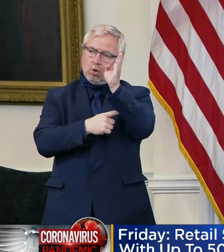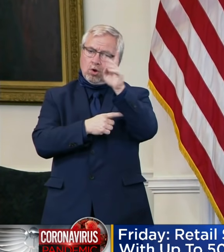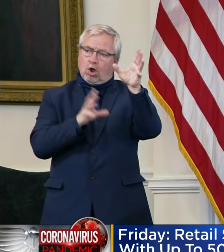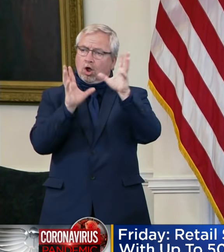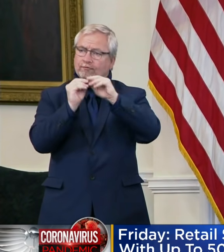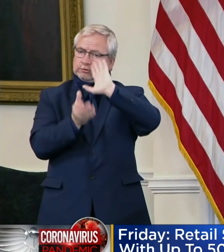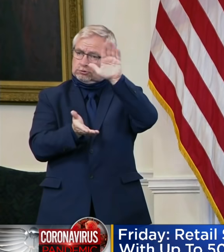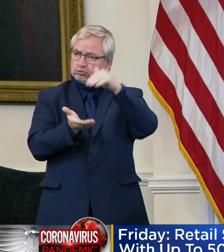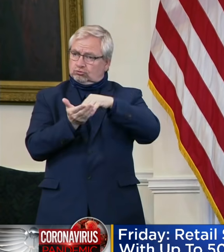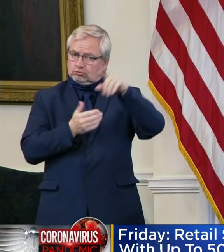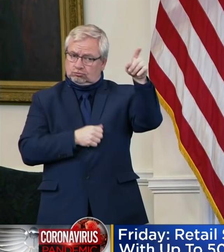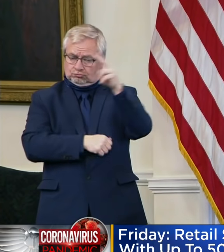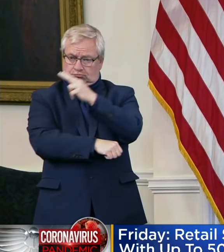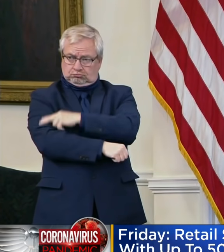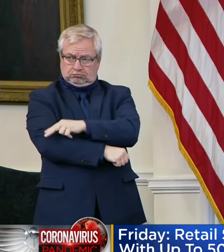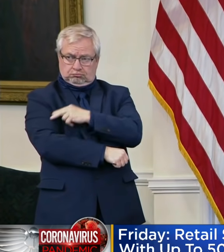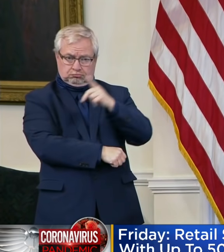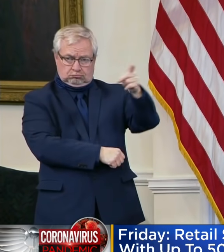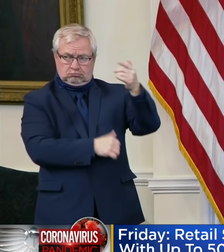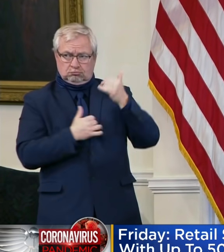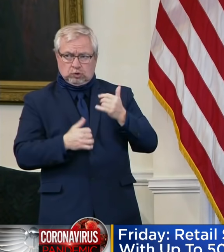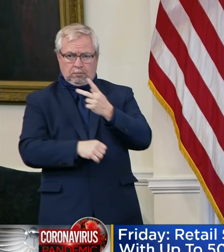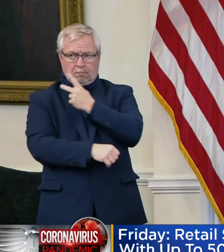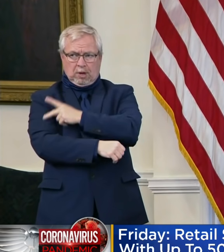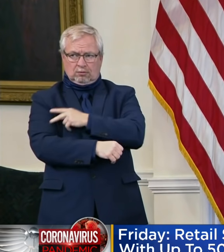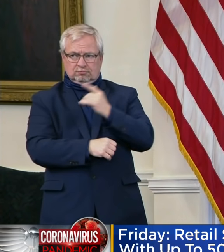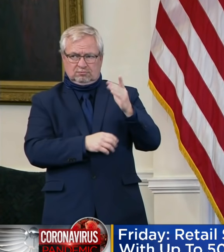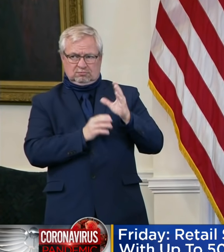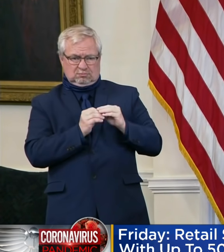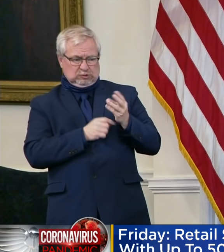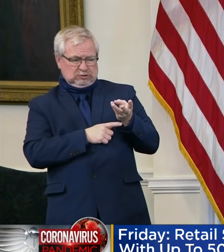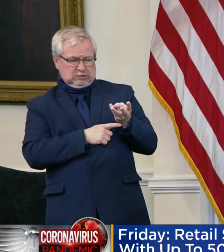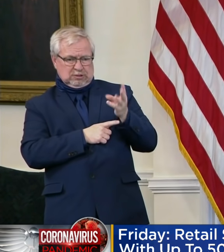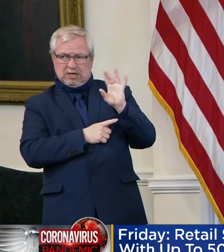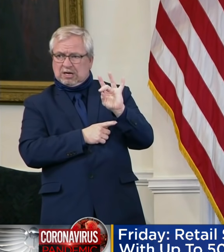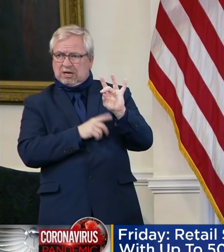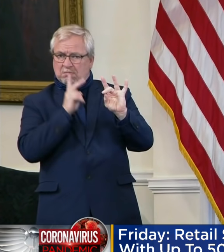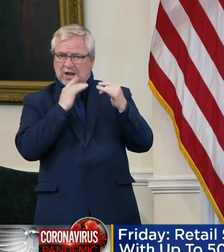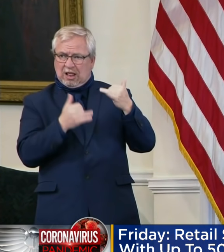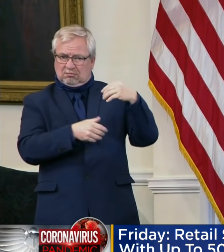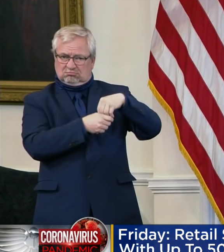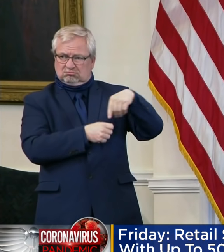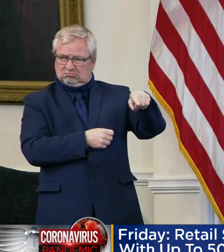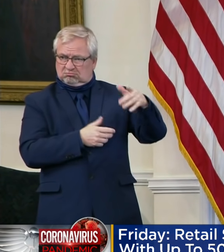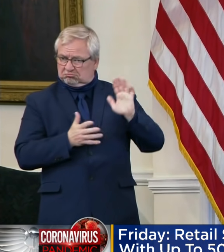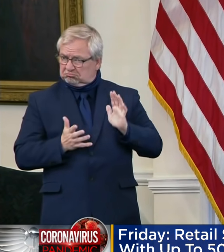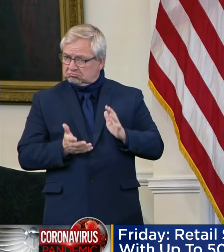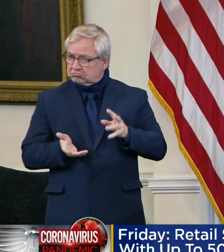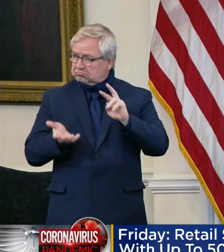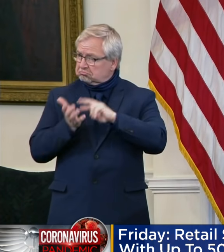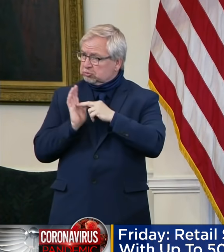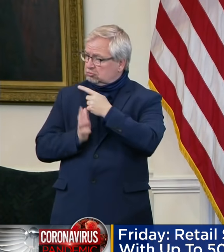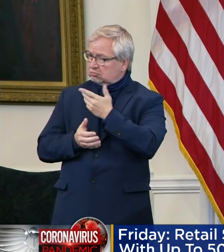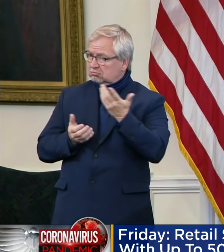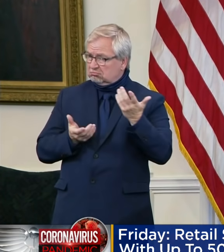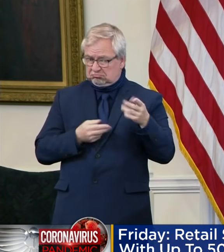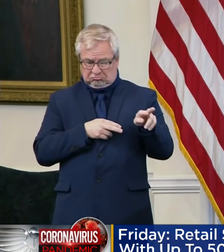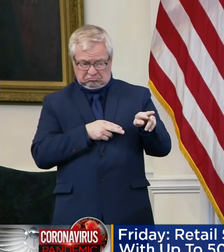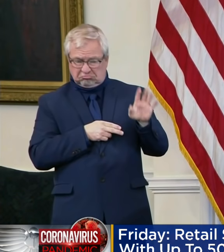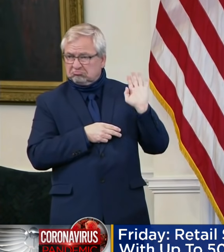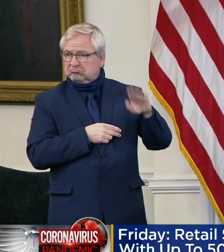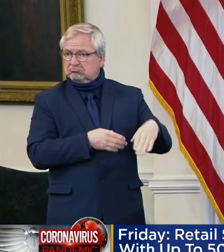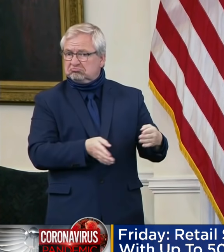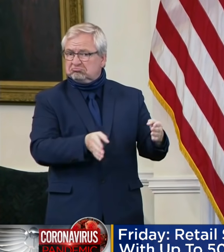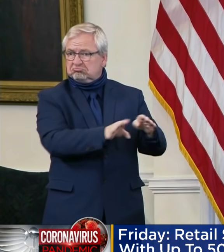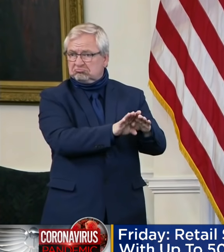that at any point, as far as Laurel might be concerned as well, given the numbers today? A lot of business owners, too, that I talk to say, we don't get to